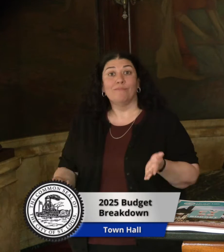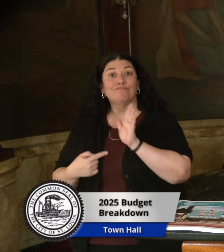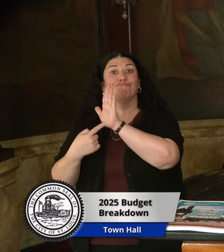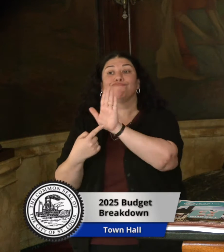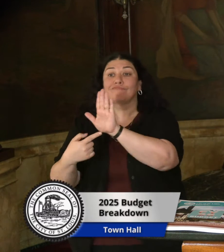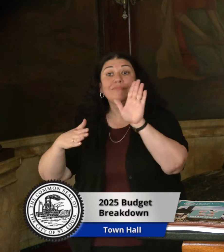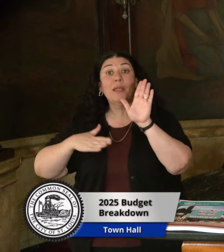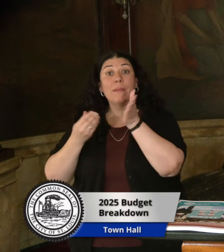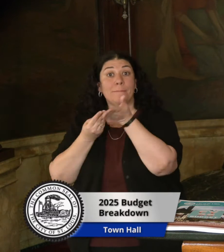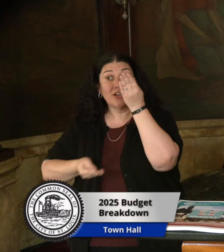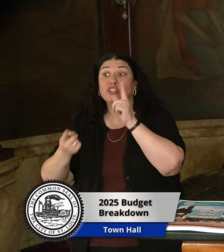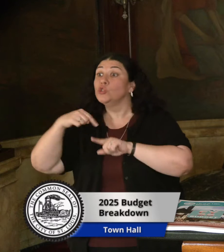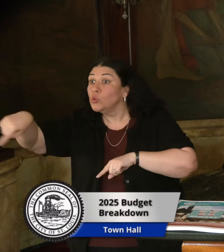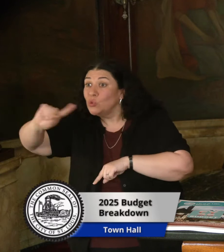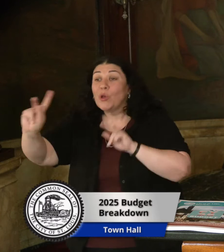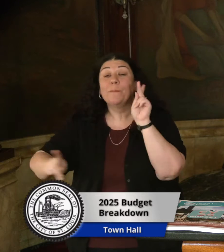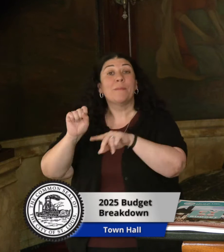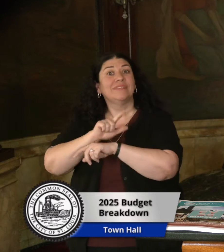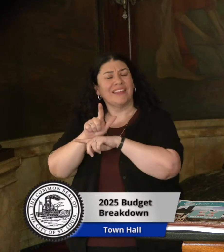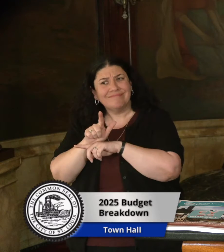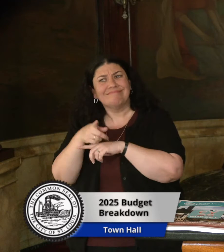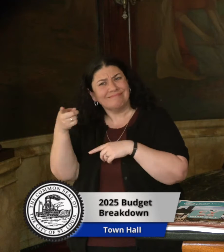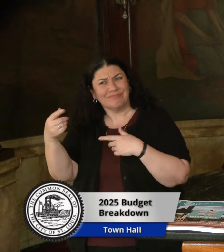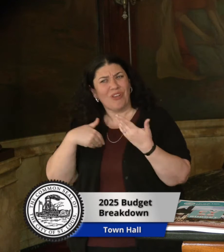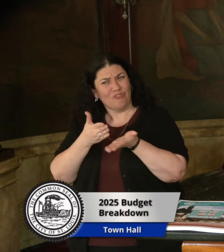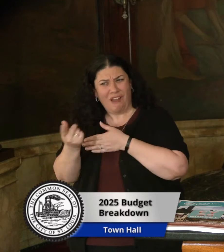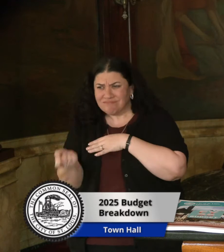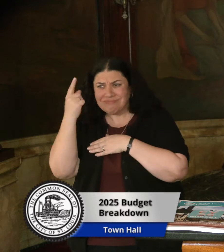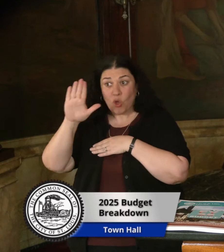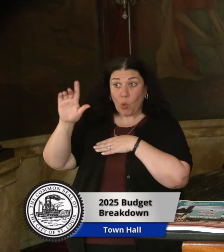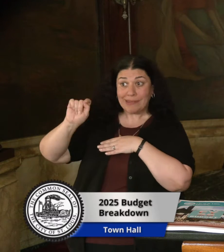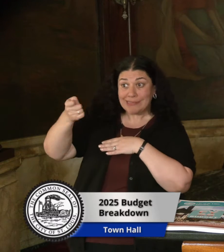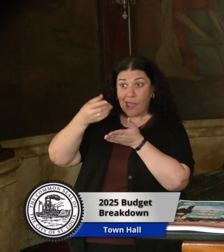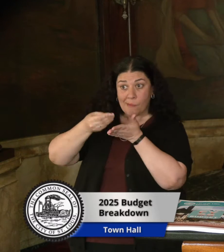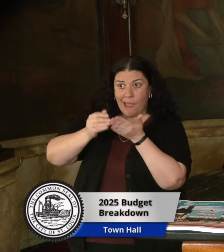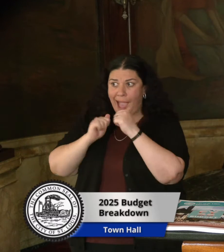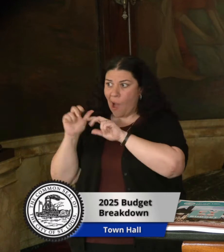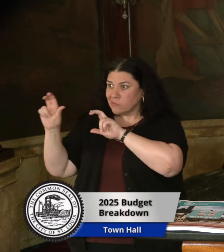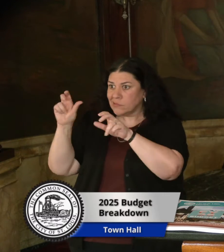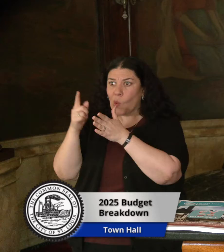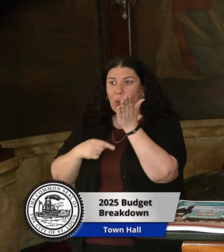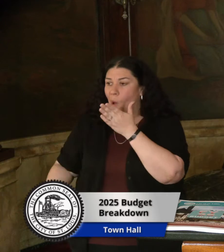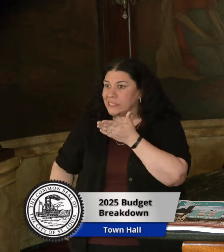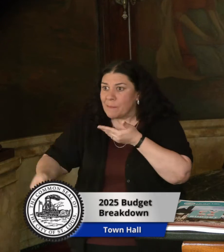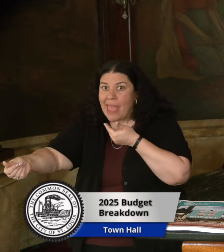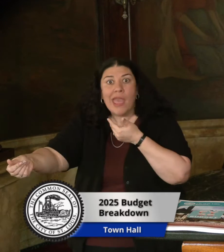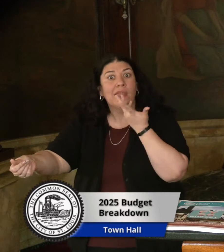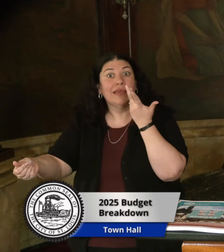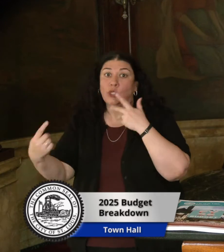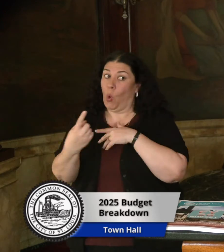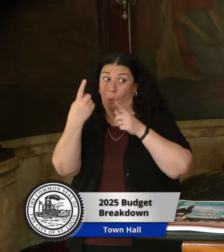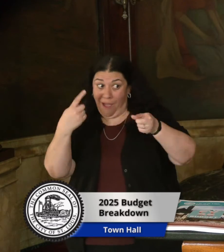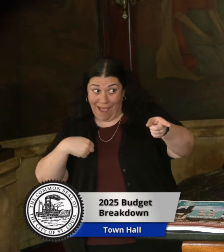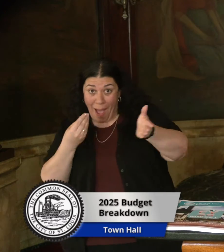you, the people of St. Louis. You deserve to know how your tax dollars are being spent, and this is just one of the budget